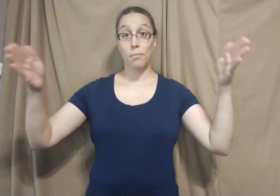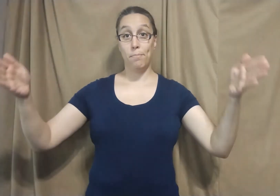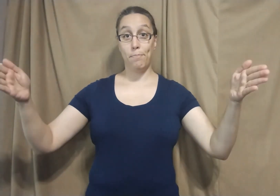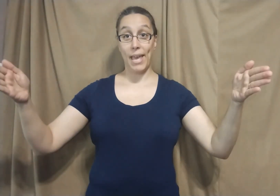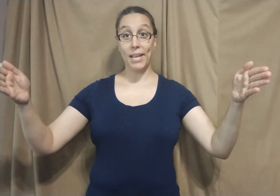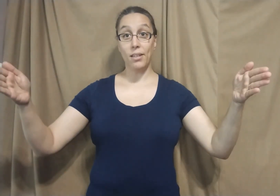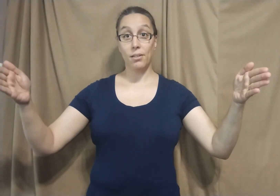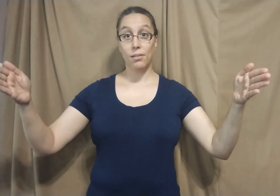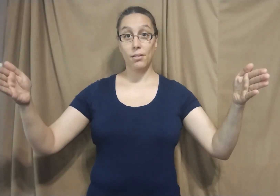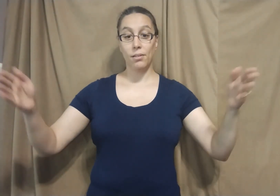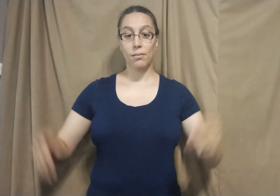big,